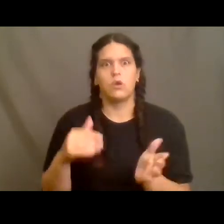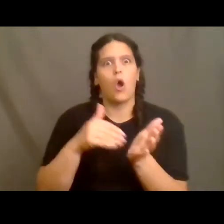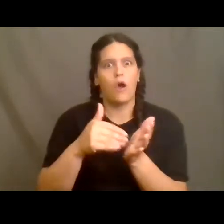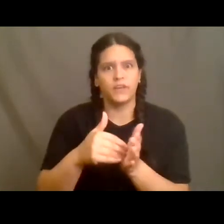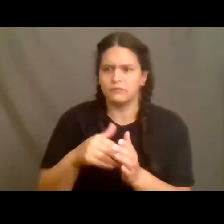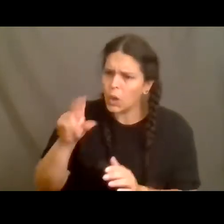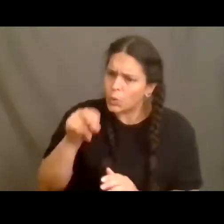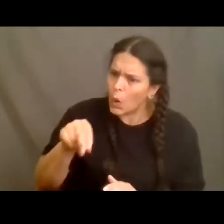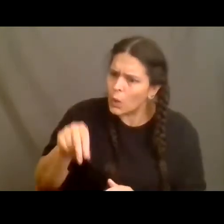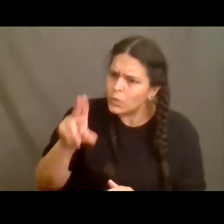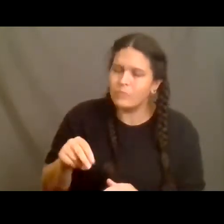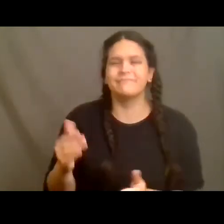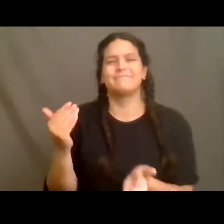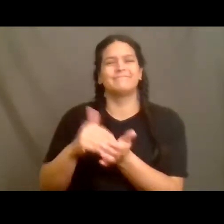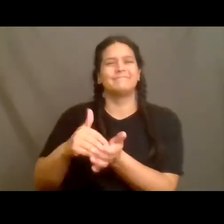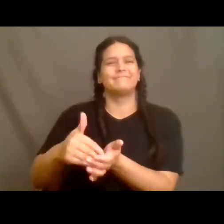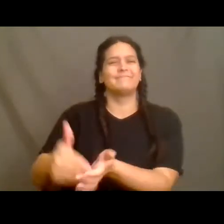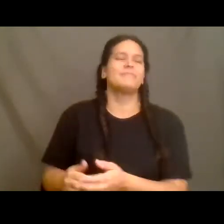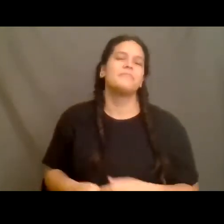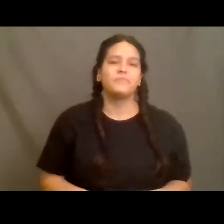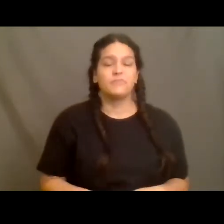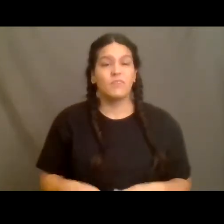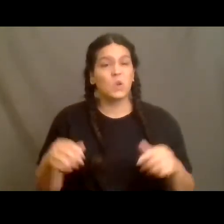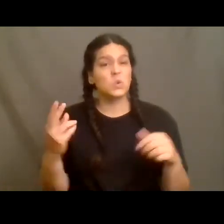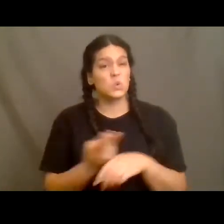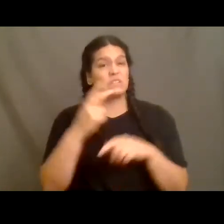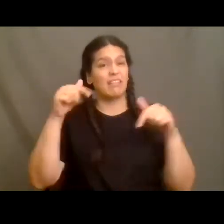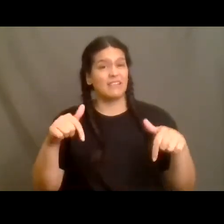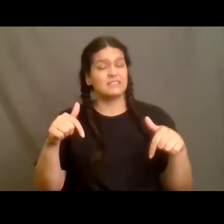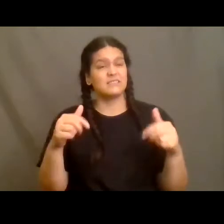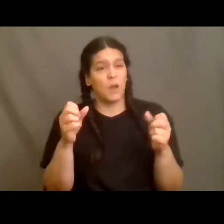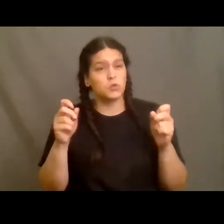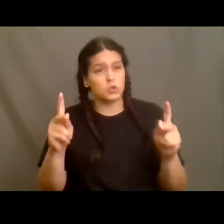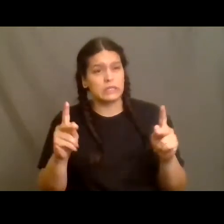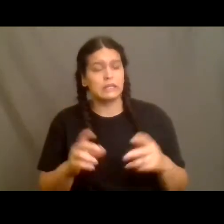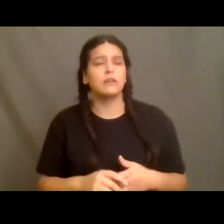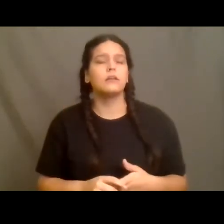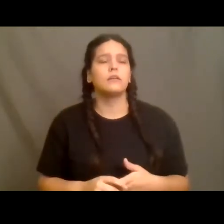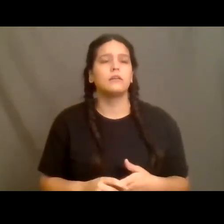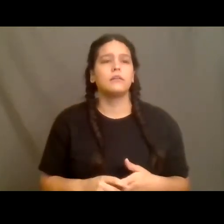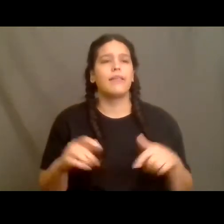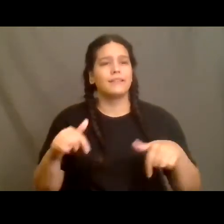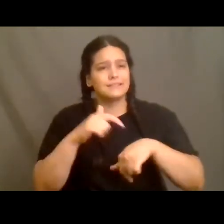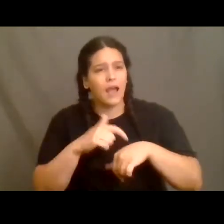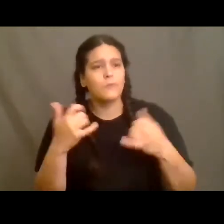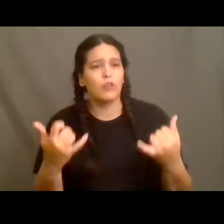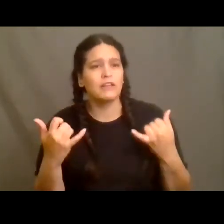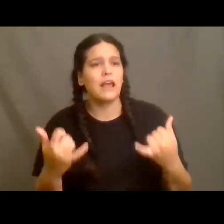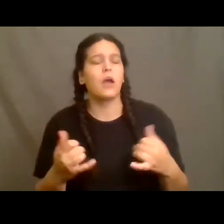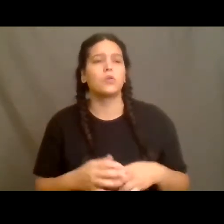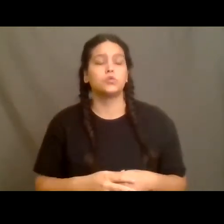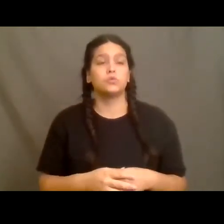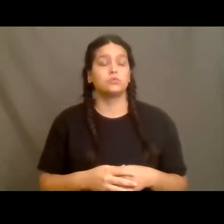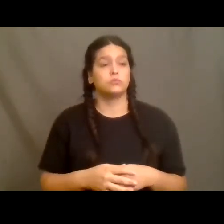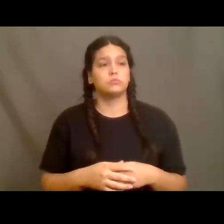And so using this opportunity to, this time rather to really